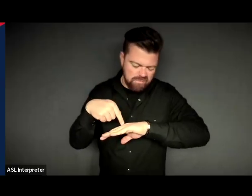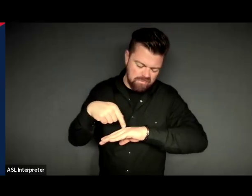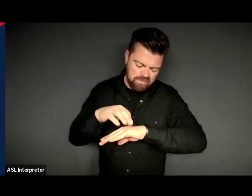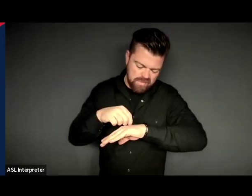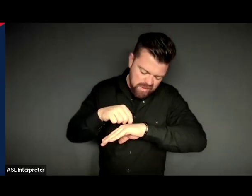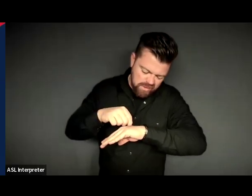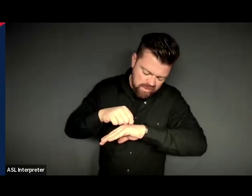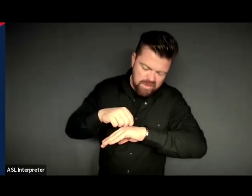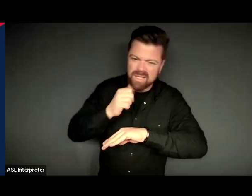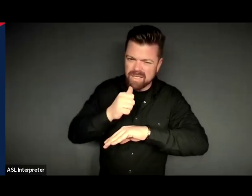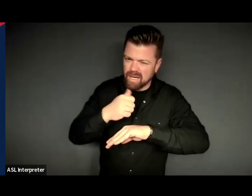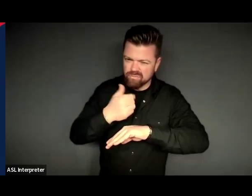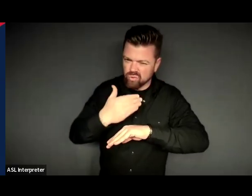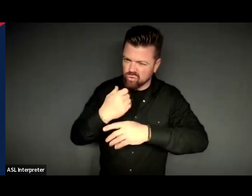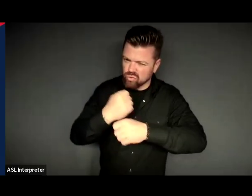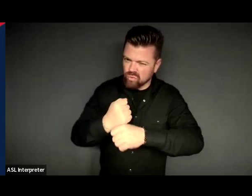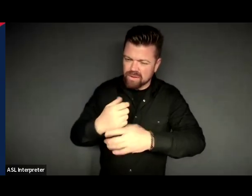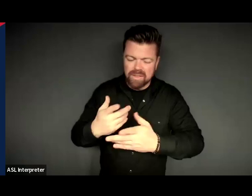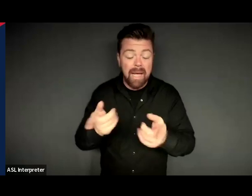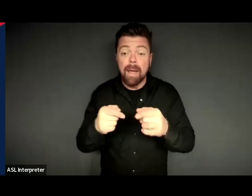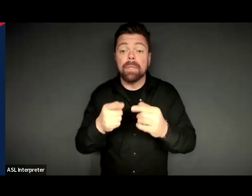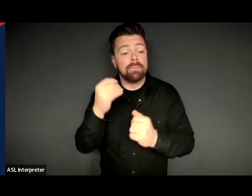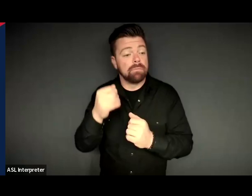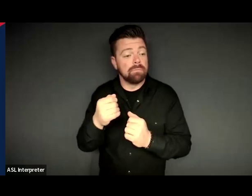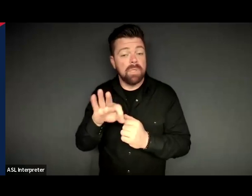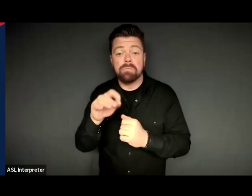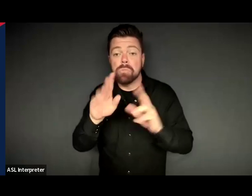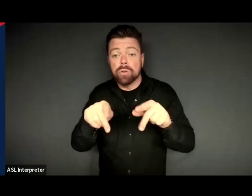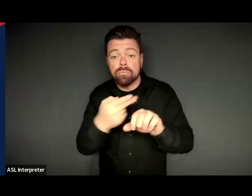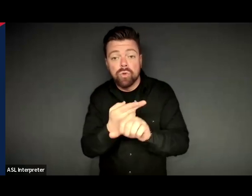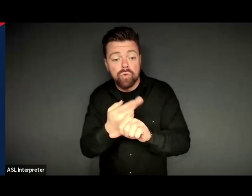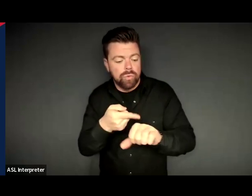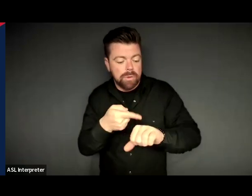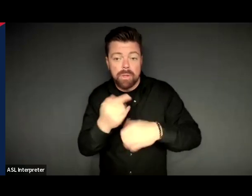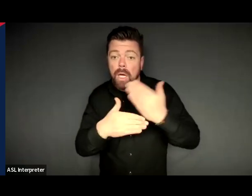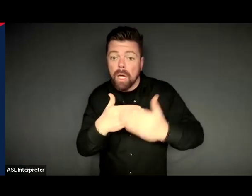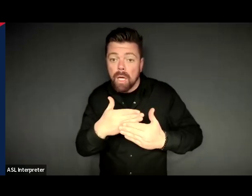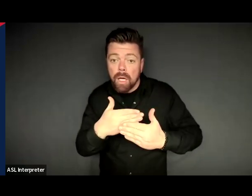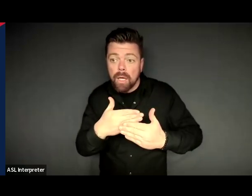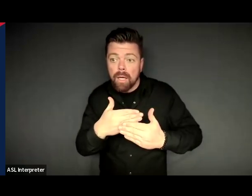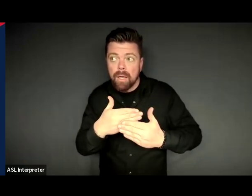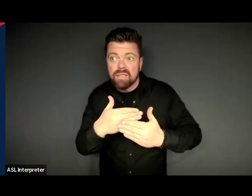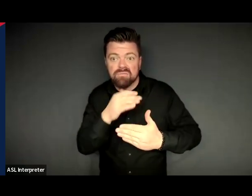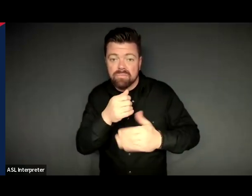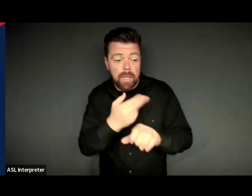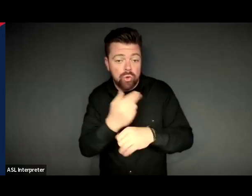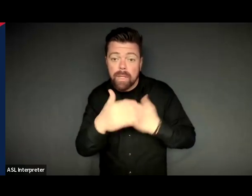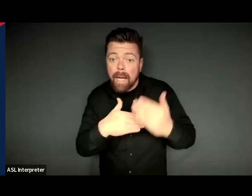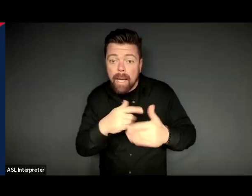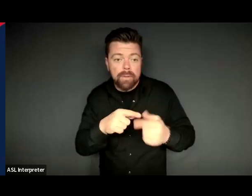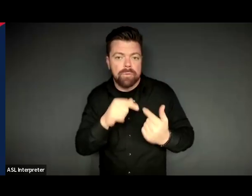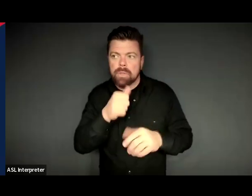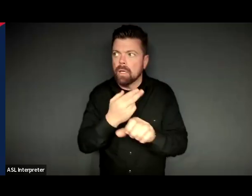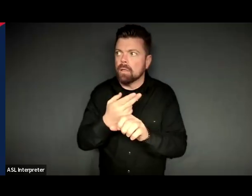you have a callus, sometimes people will get, if they're not using their hands, or if they're not using their feet with